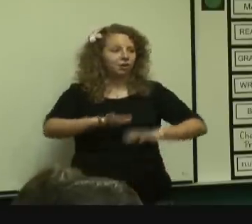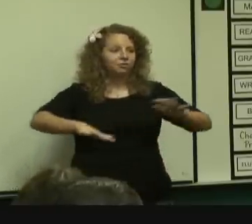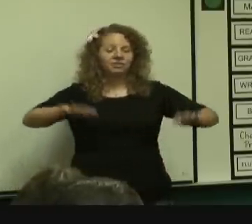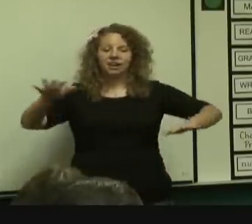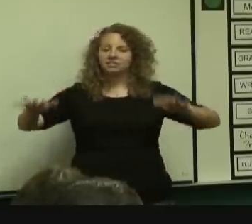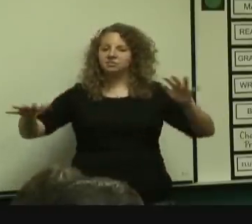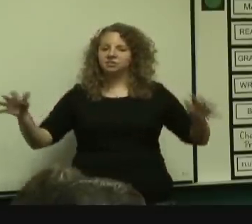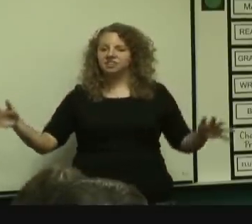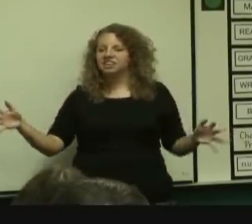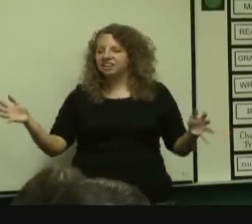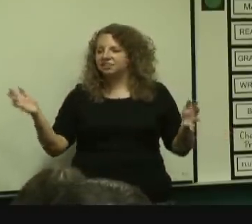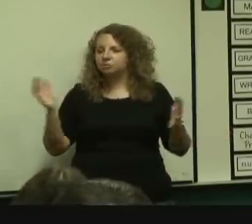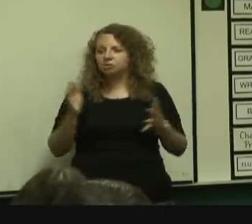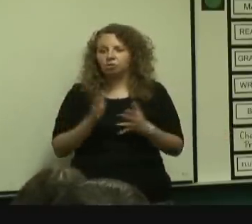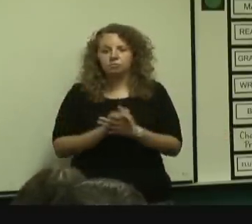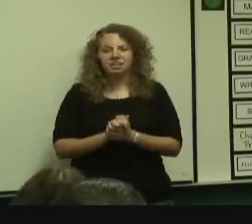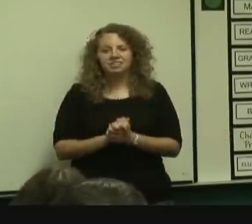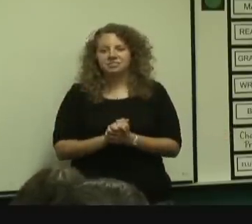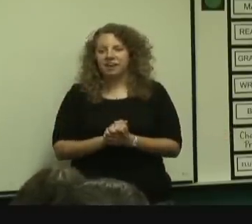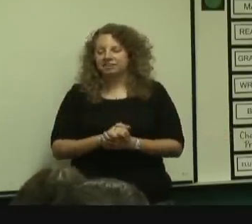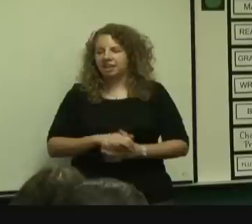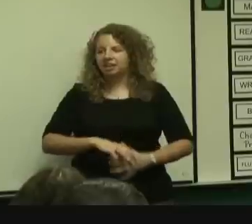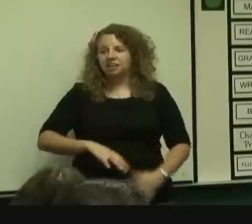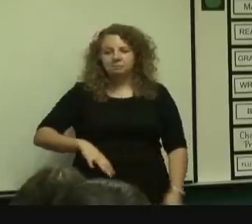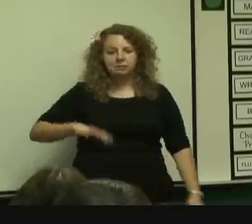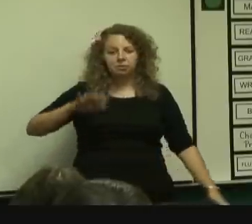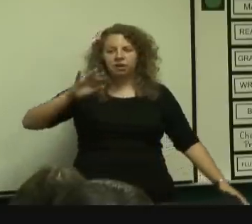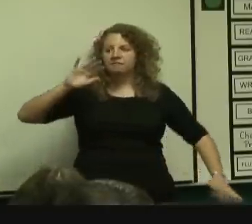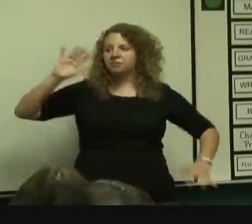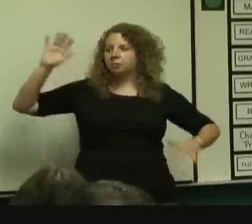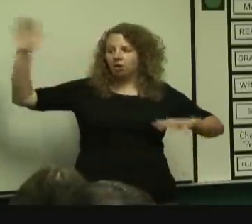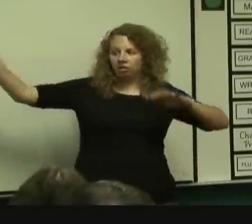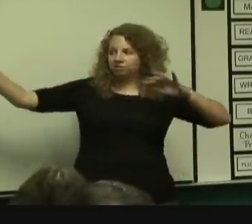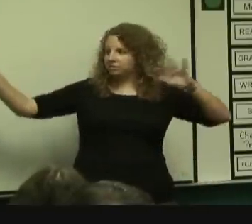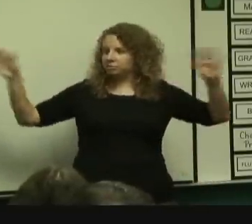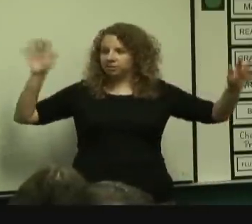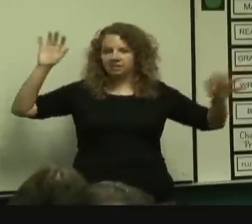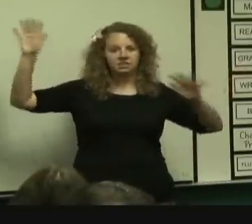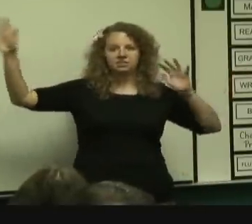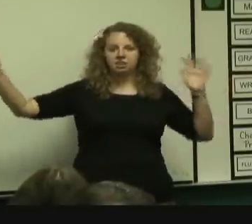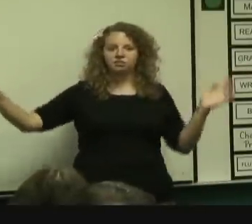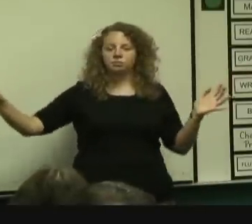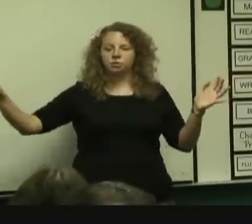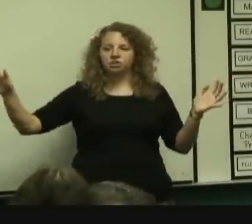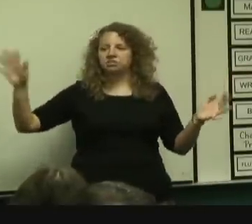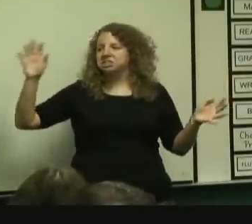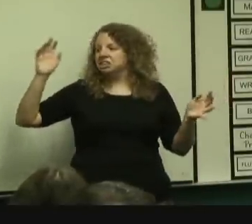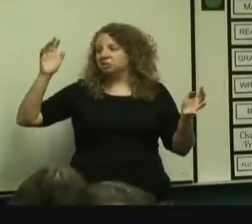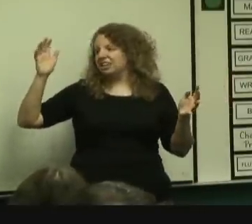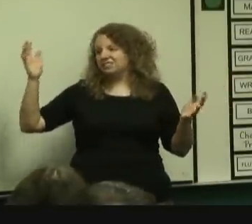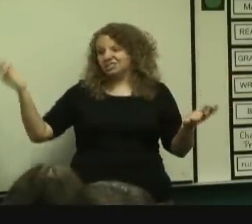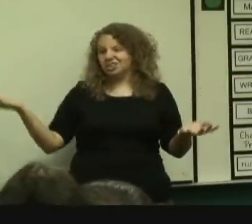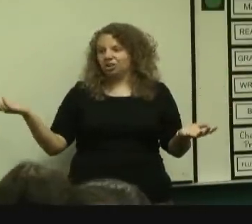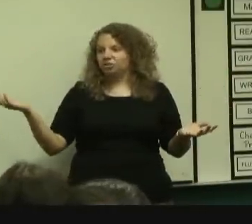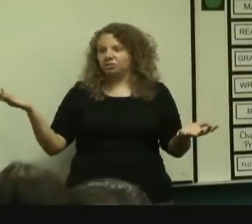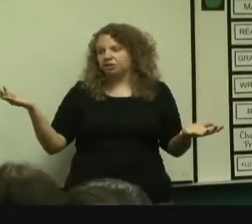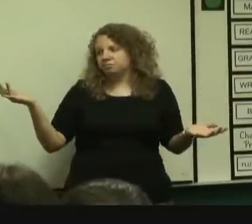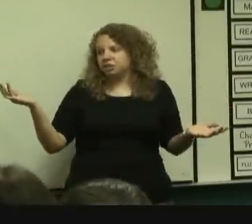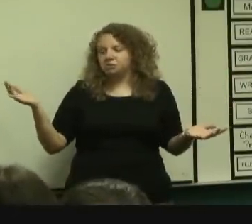their own kind of little thing and then you incorporate in the fact that people come from all different places all over the world, or even just all over the